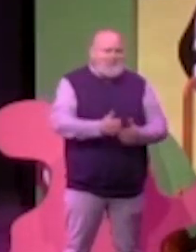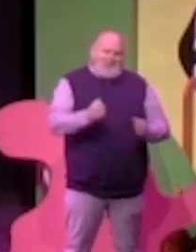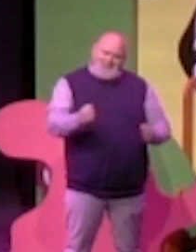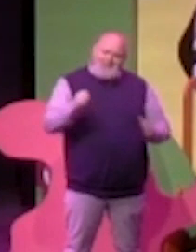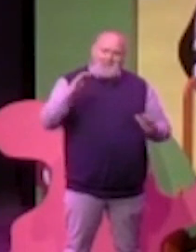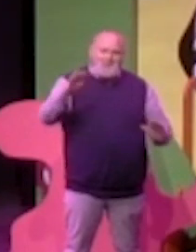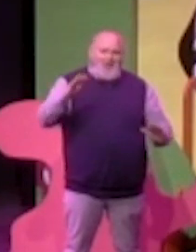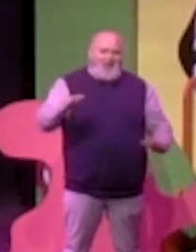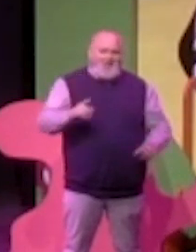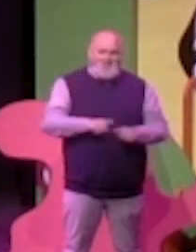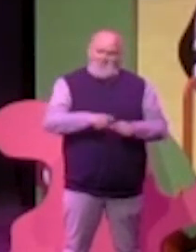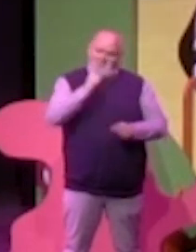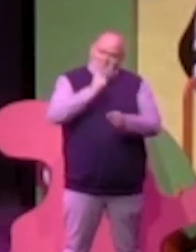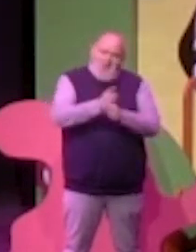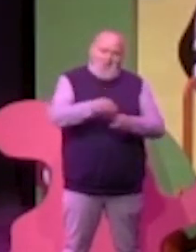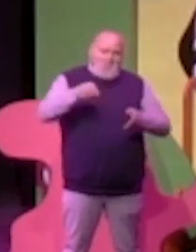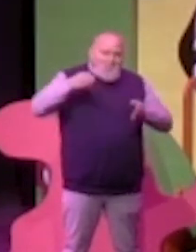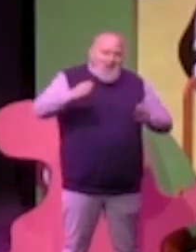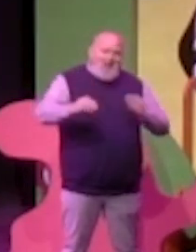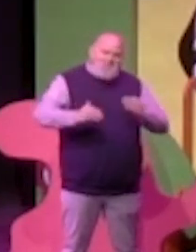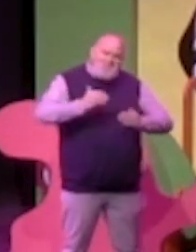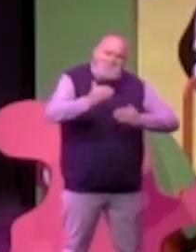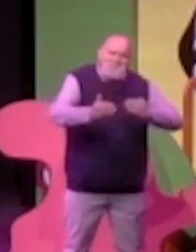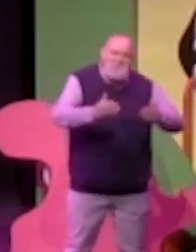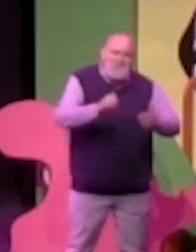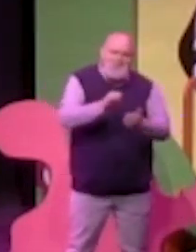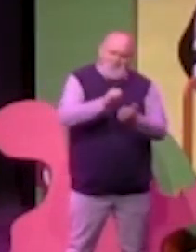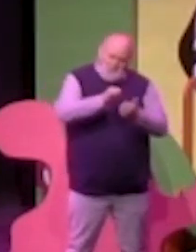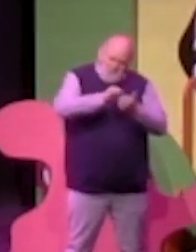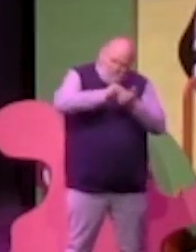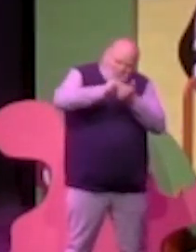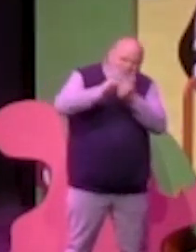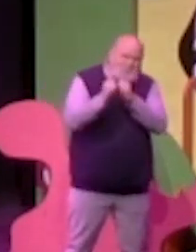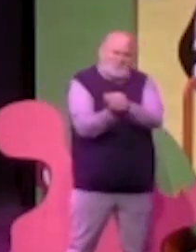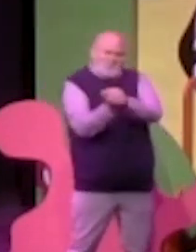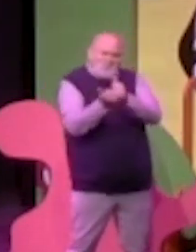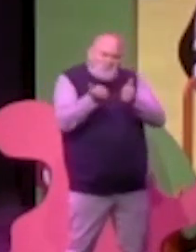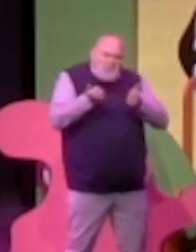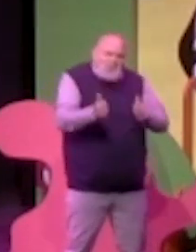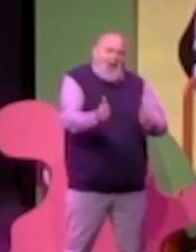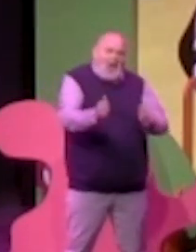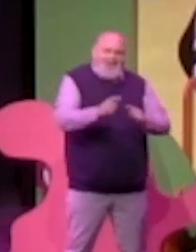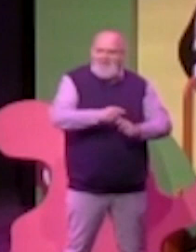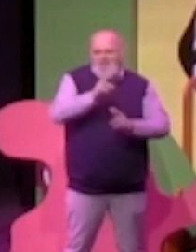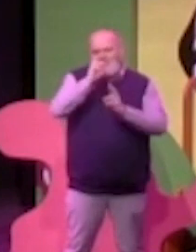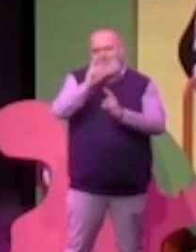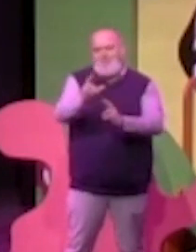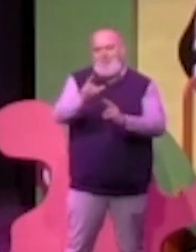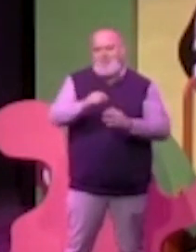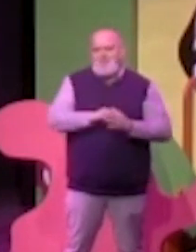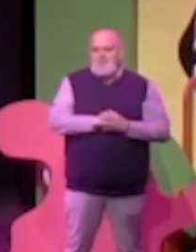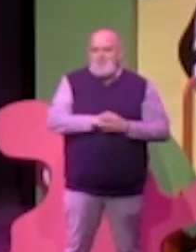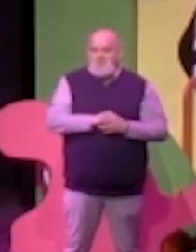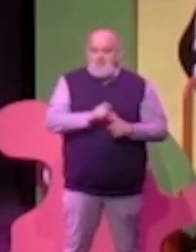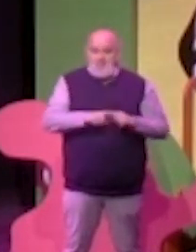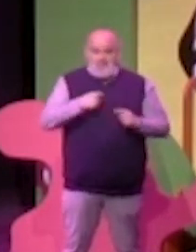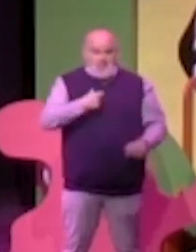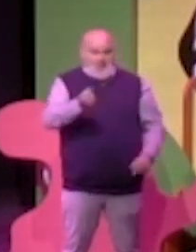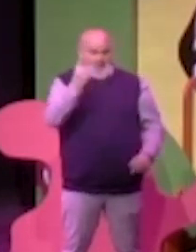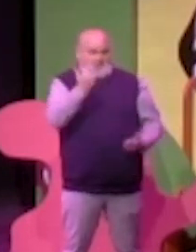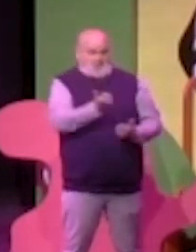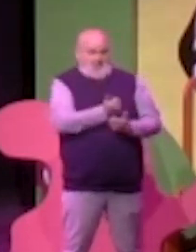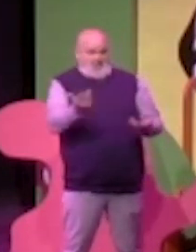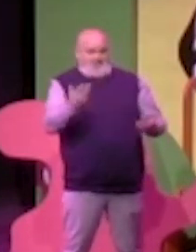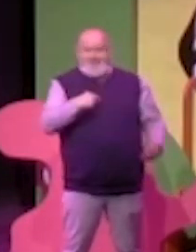good. You guys are going in that direction. You're trying to make things happen. And I respect that. But do I understand it all? Not really,